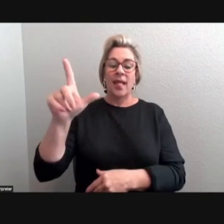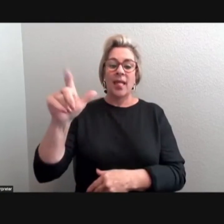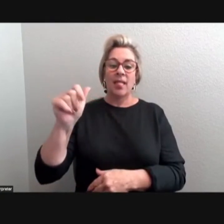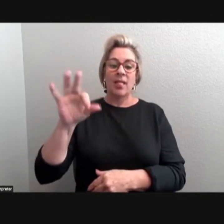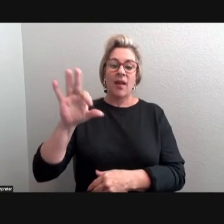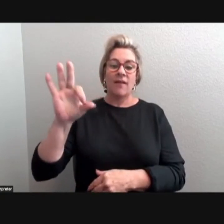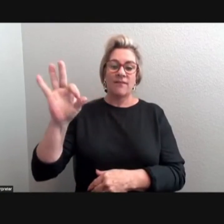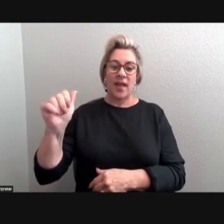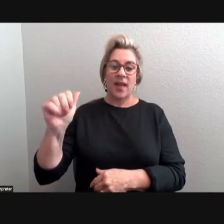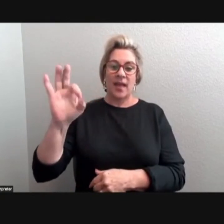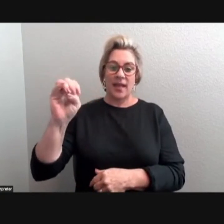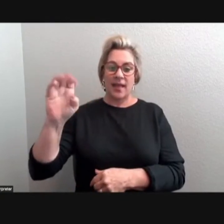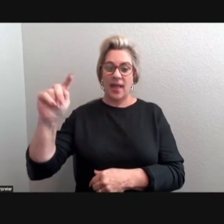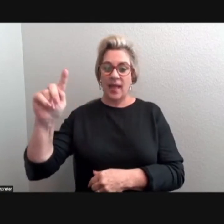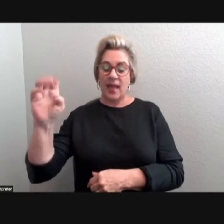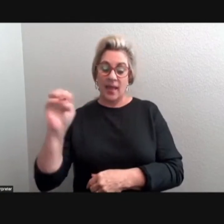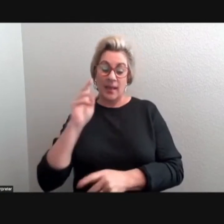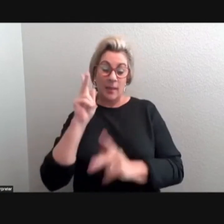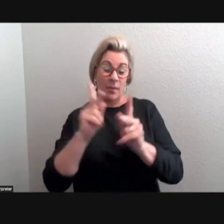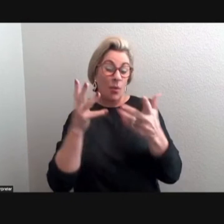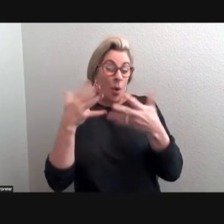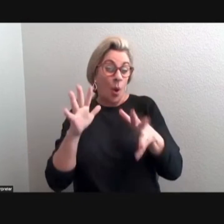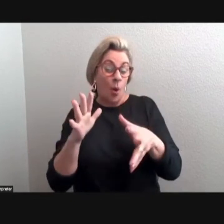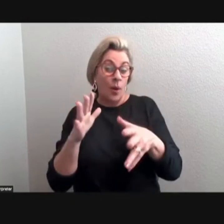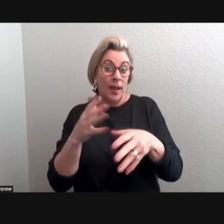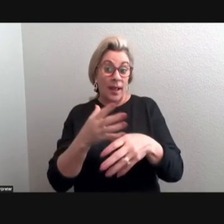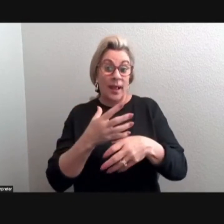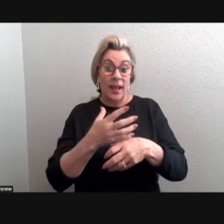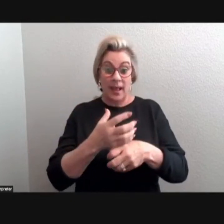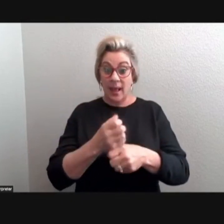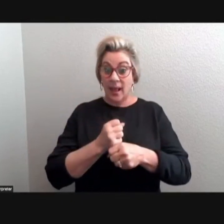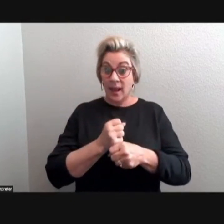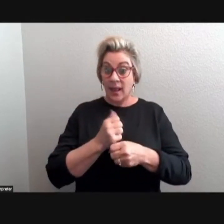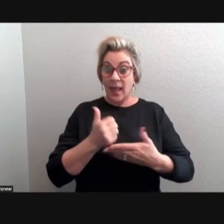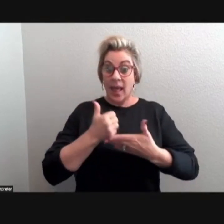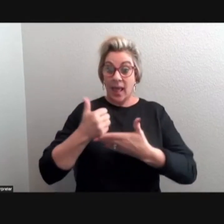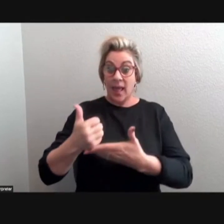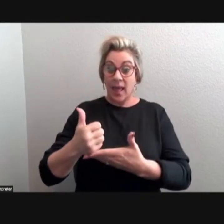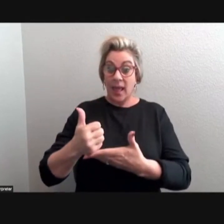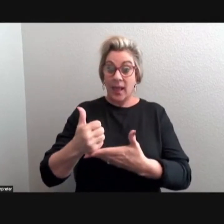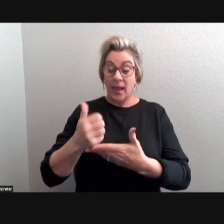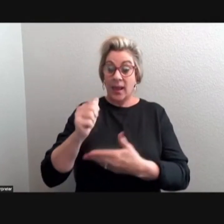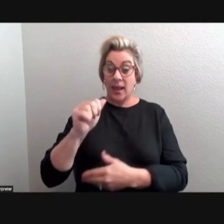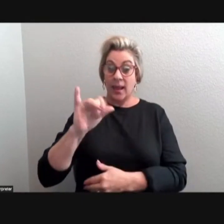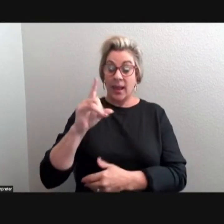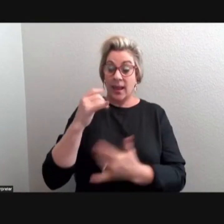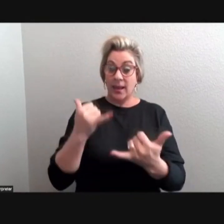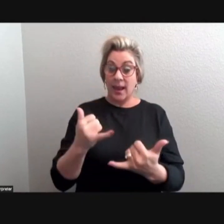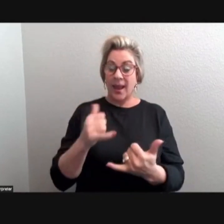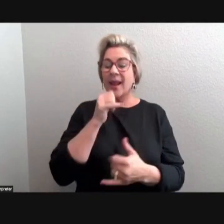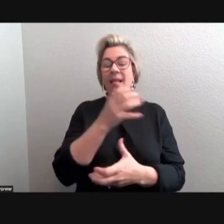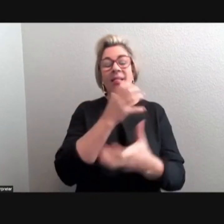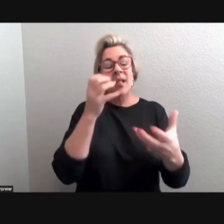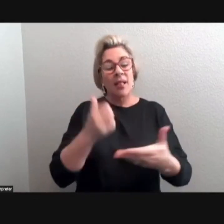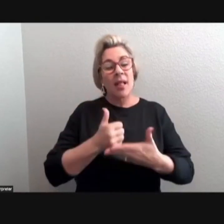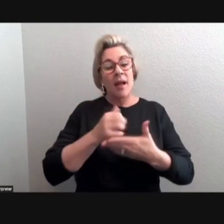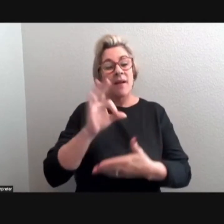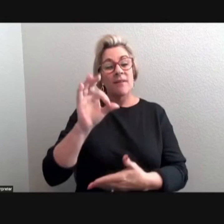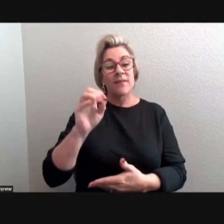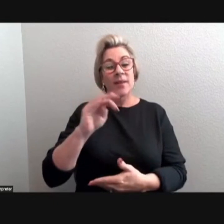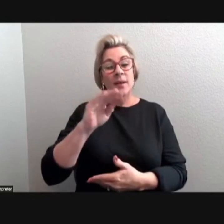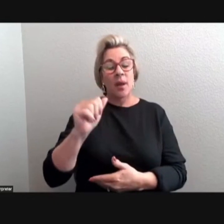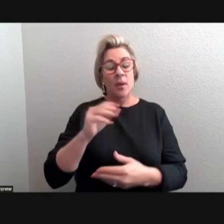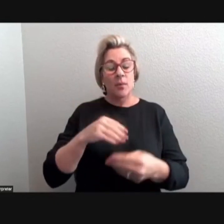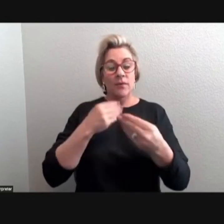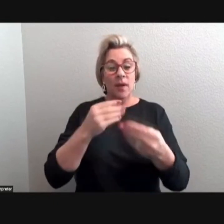know, folks are already getting aid. There's not a lot of help that FEMA provides, but there is already